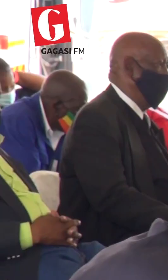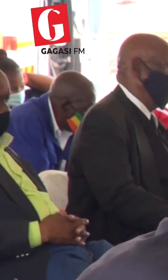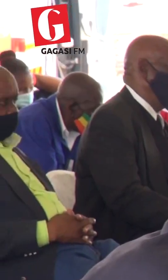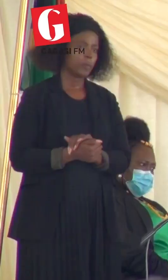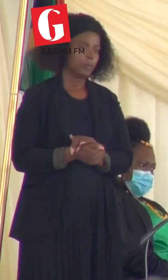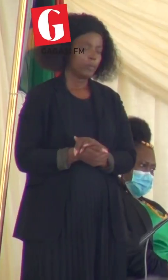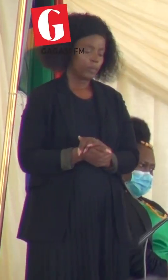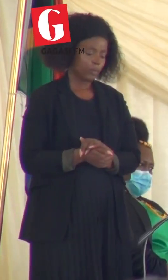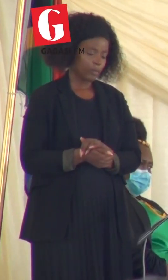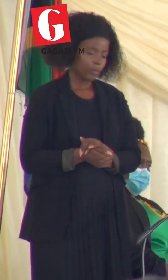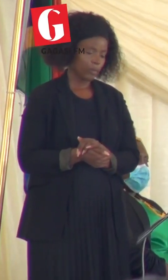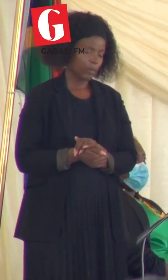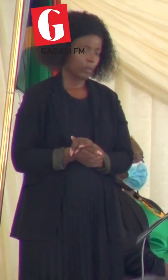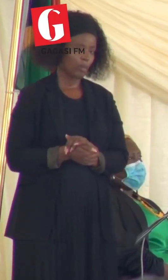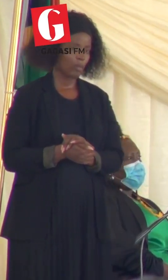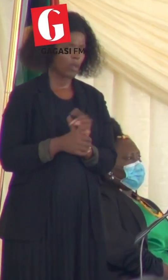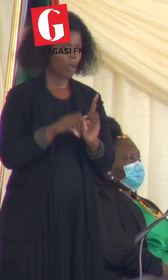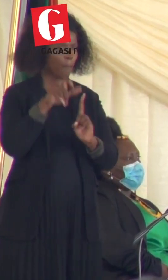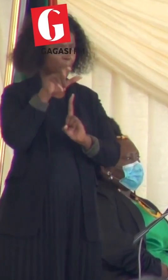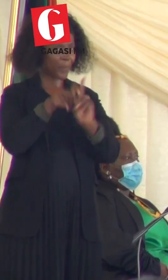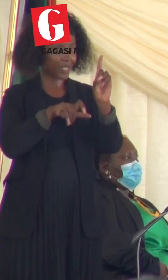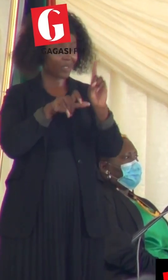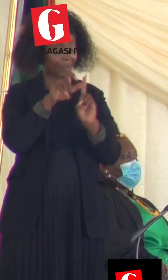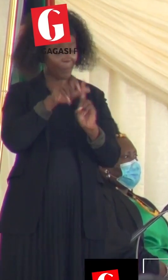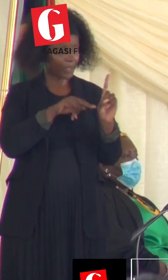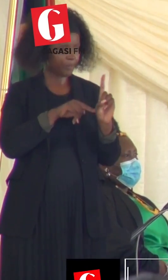province. So Ndobe combined